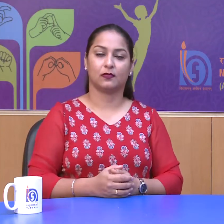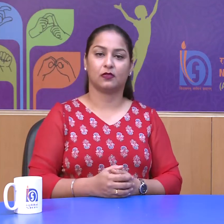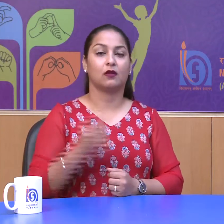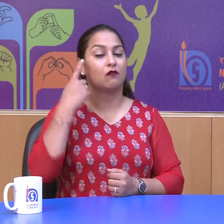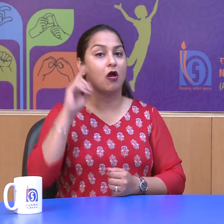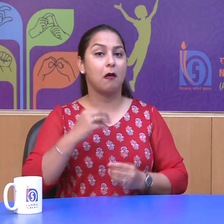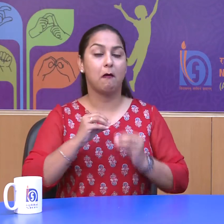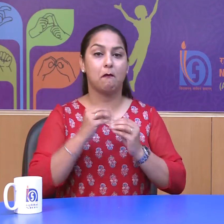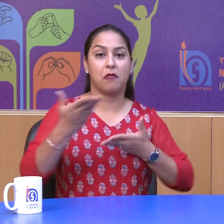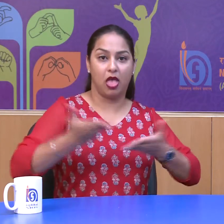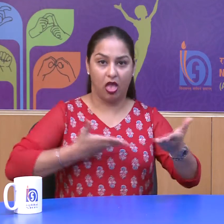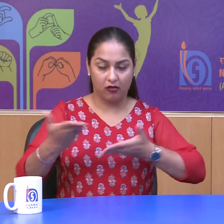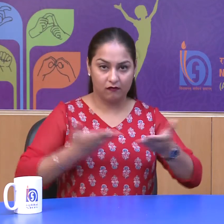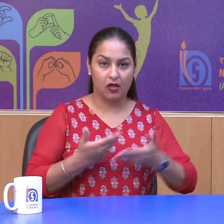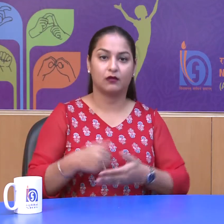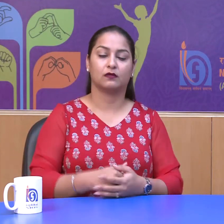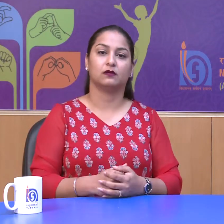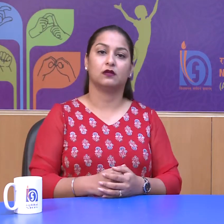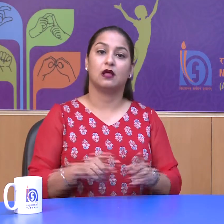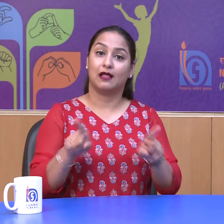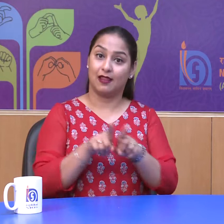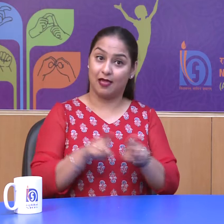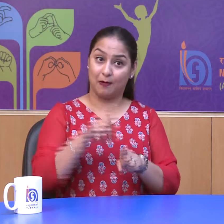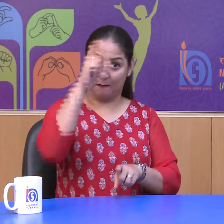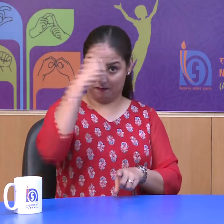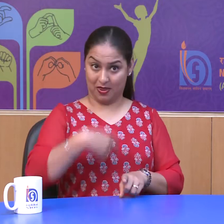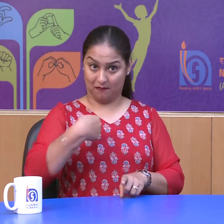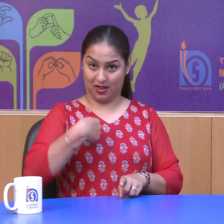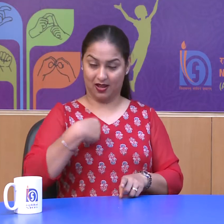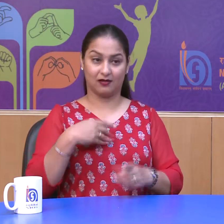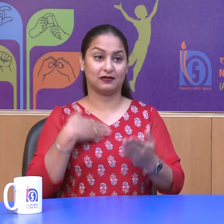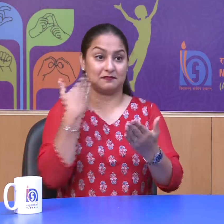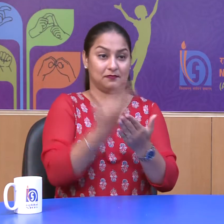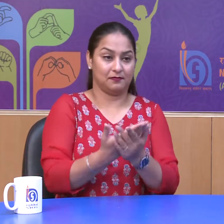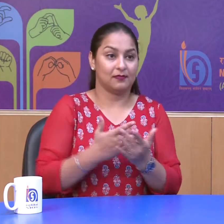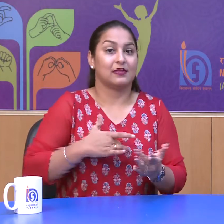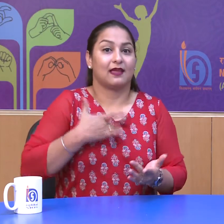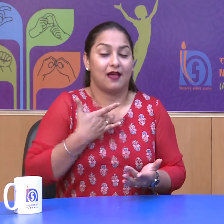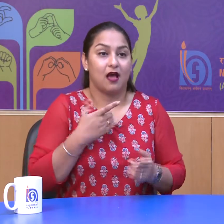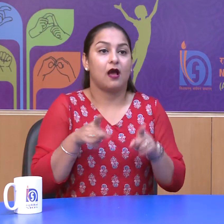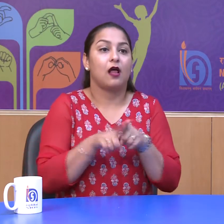behavior through which people directly express their political